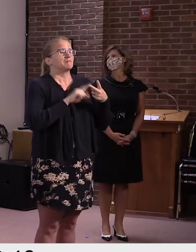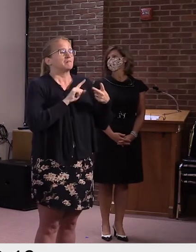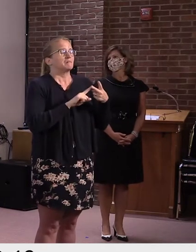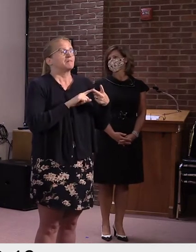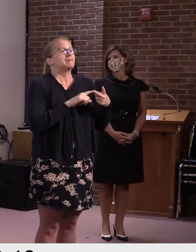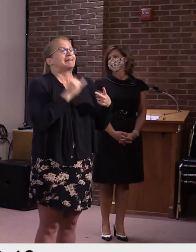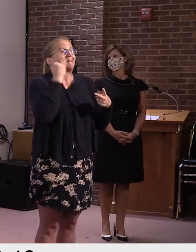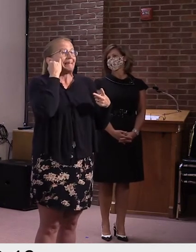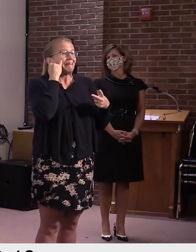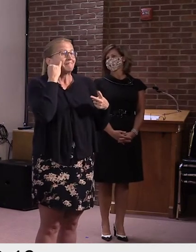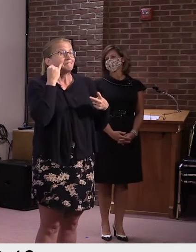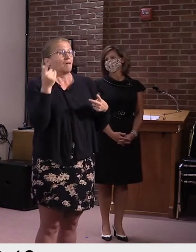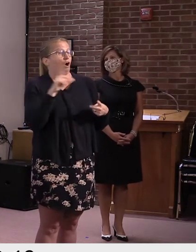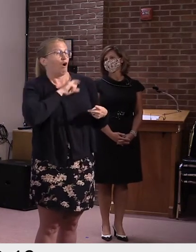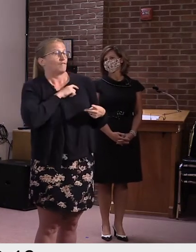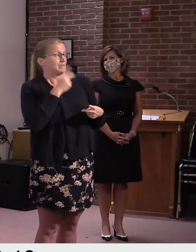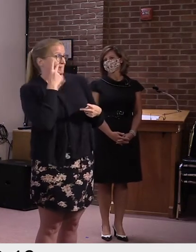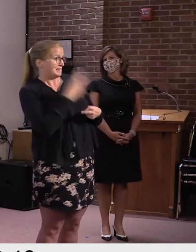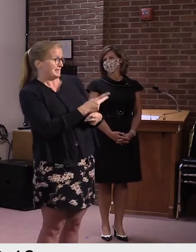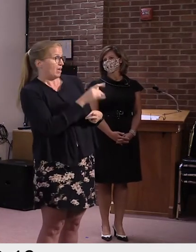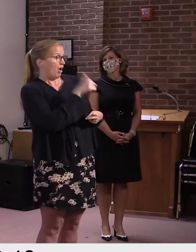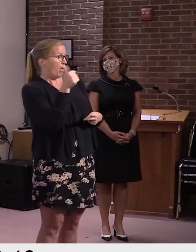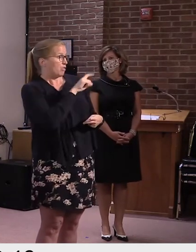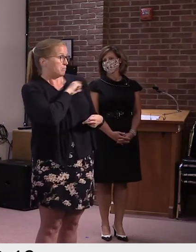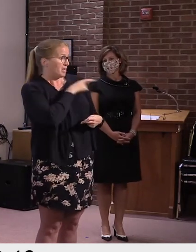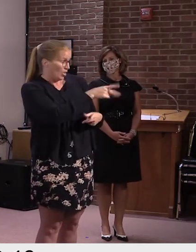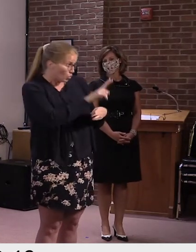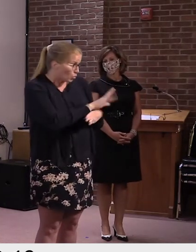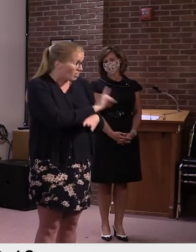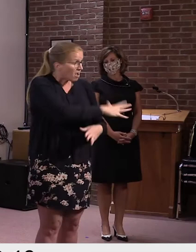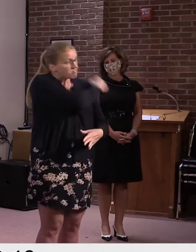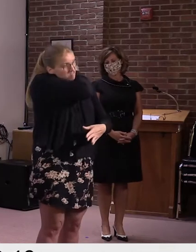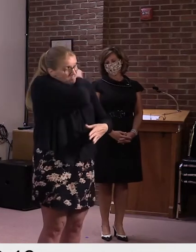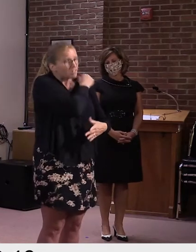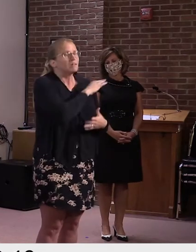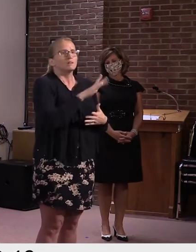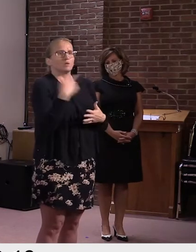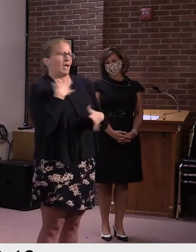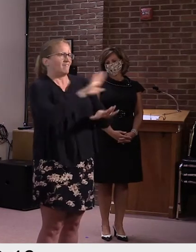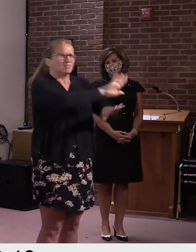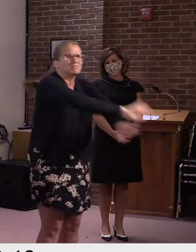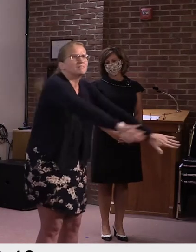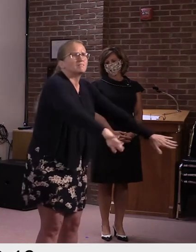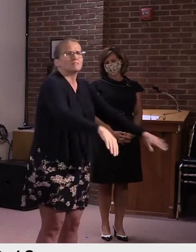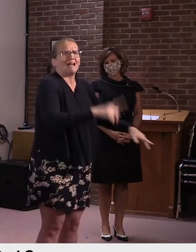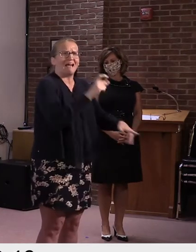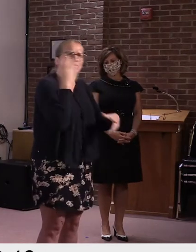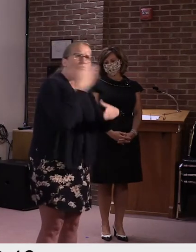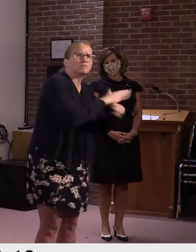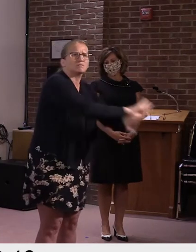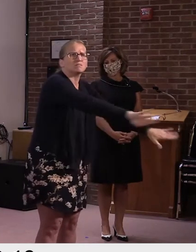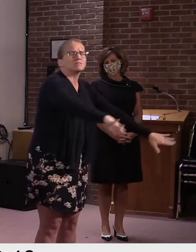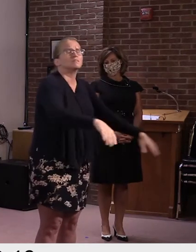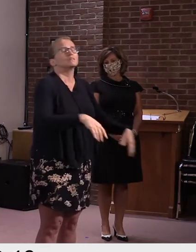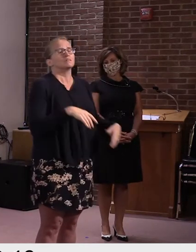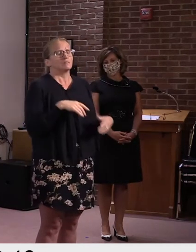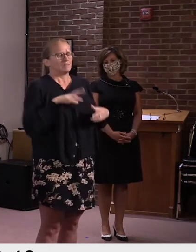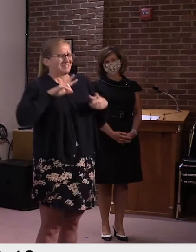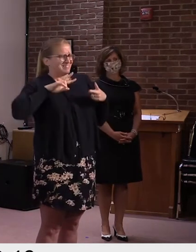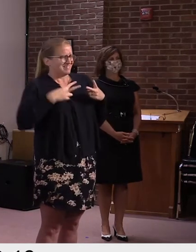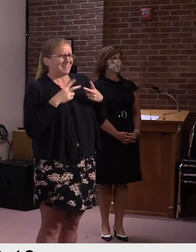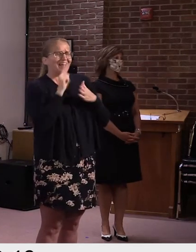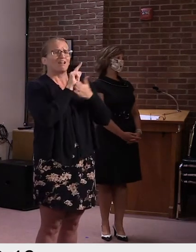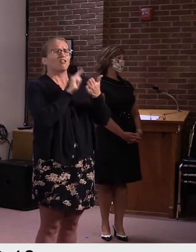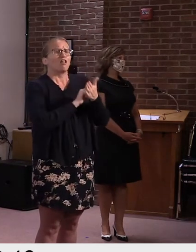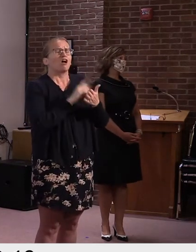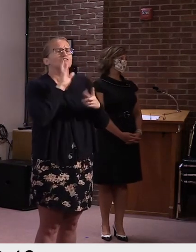other officers using a prohibited restraint. And then a second bill would require agencies to comply with race